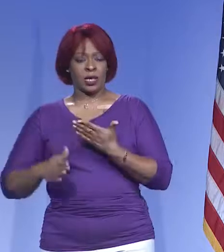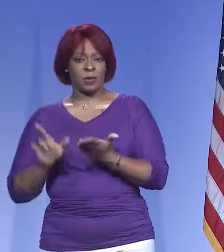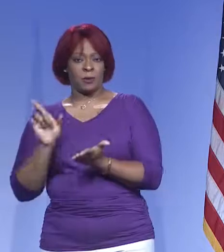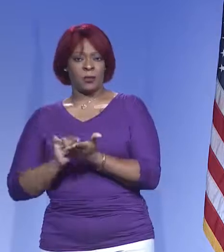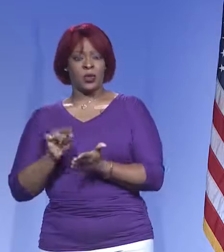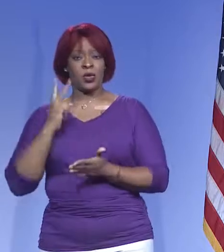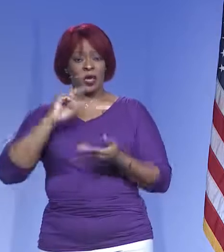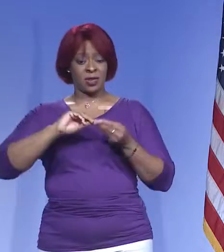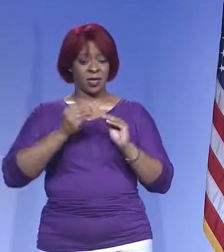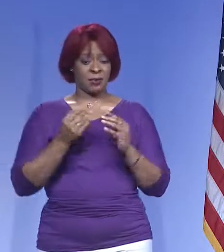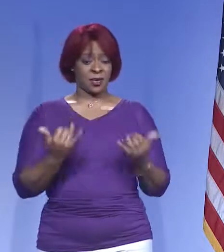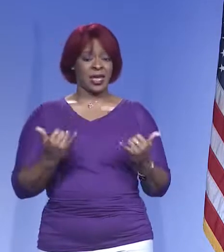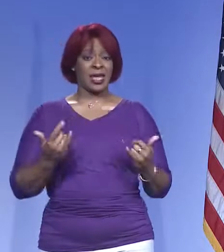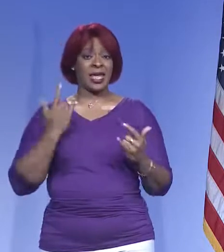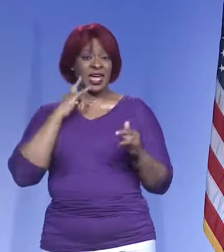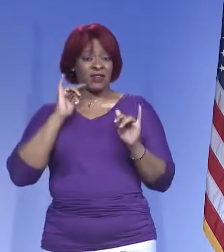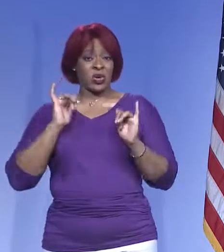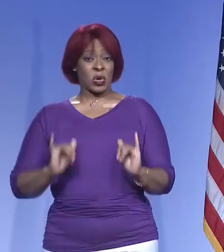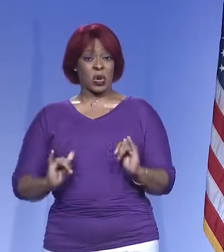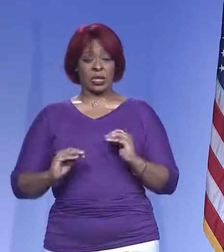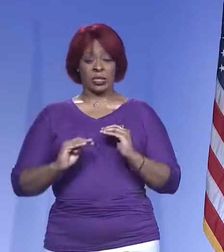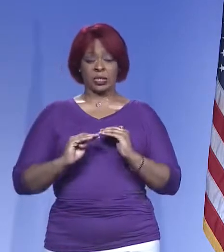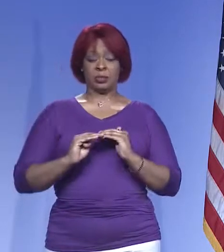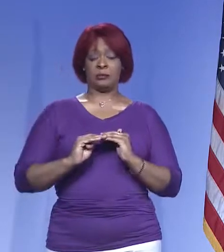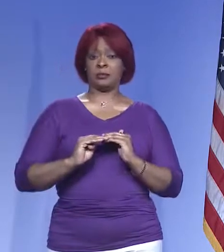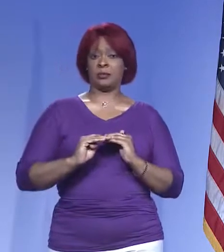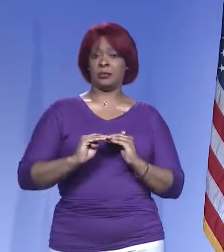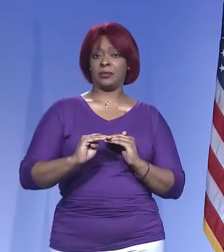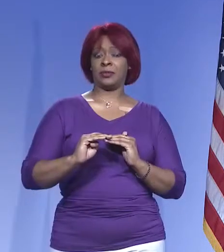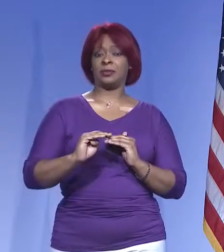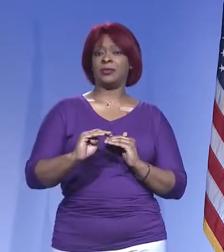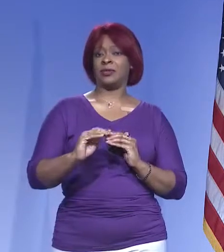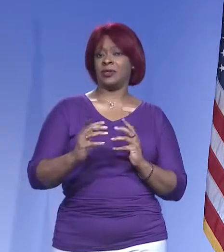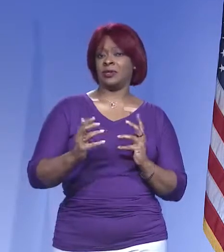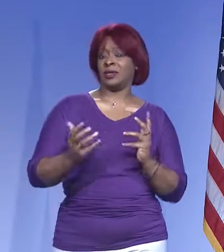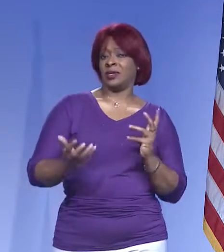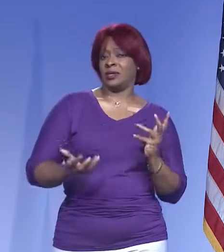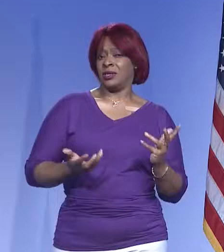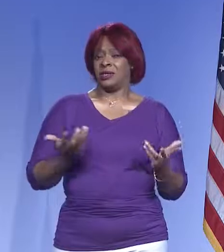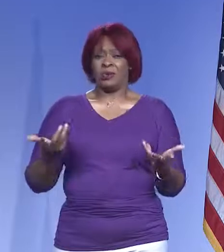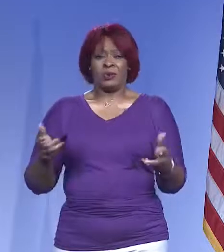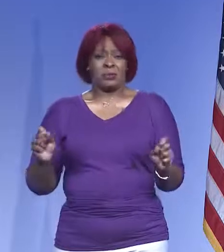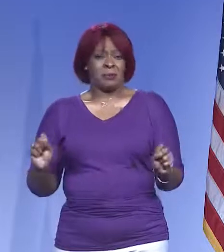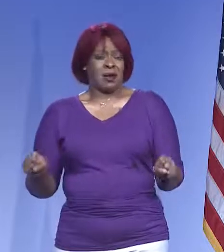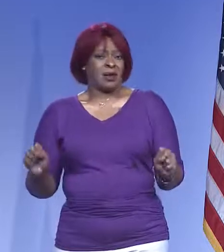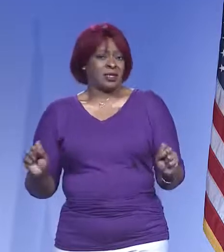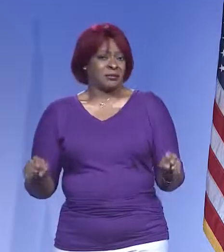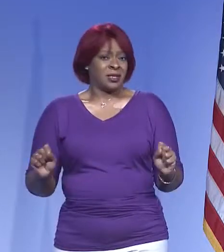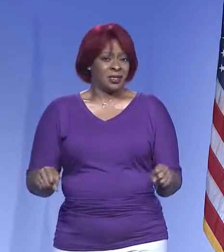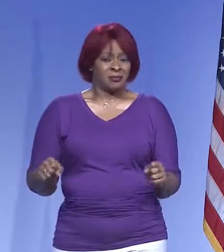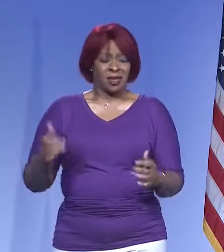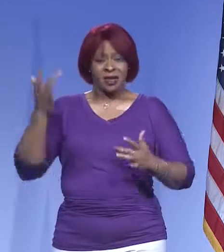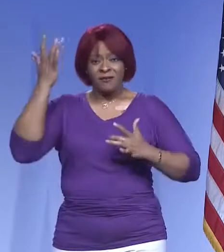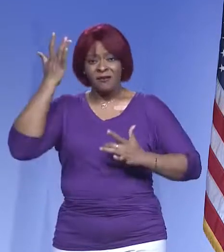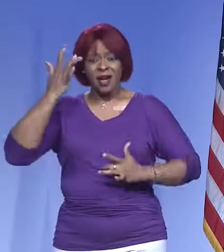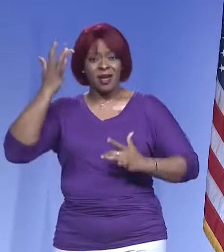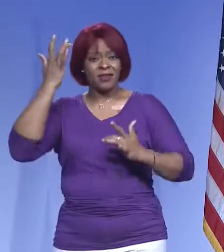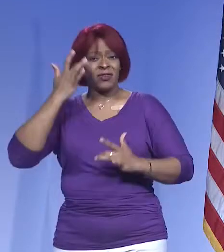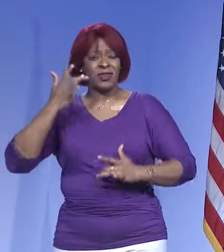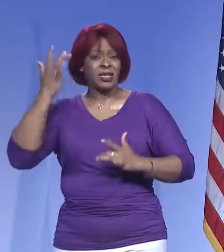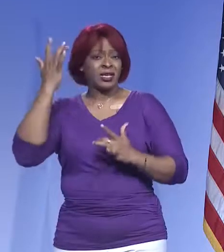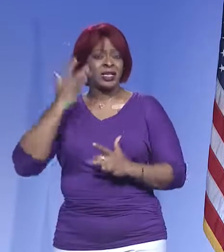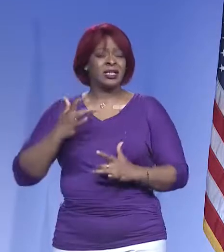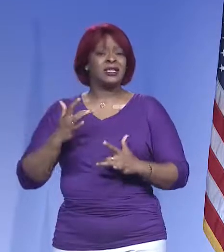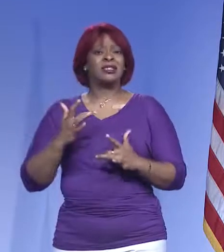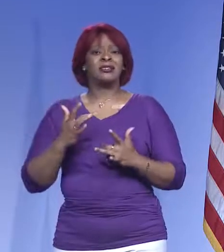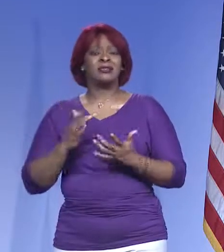numbers right now, and if they stayed the way they are right now, what is the possibility of the virus just be kind of becoming